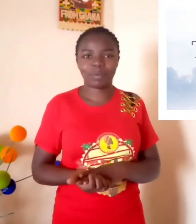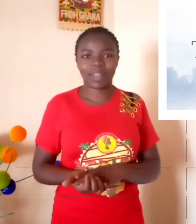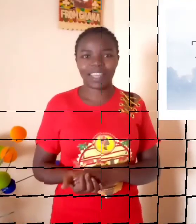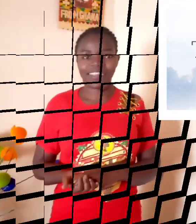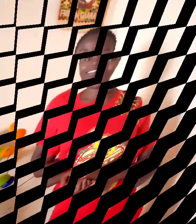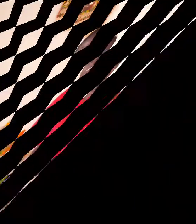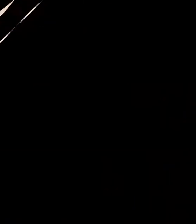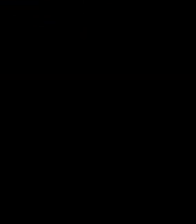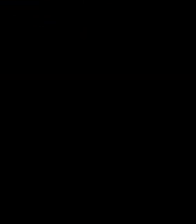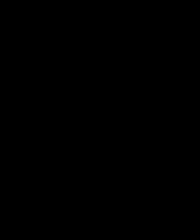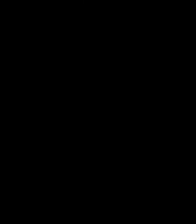Prayer.